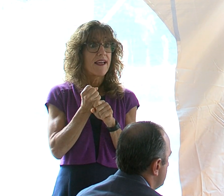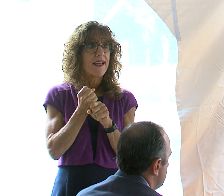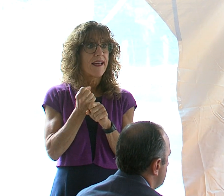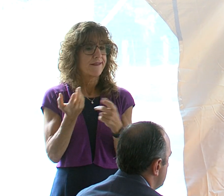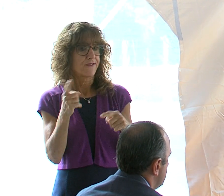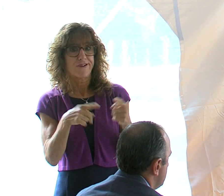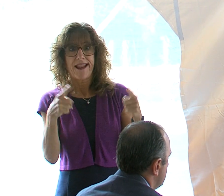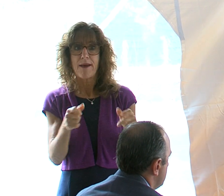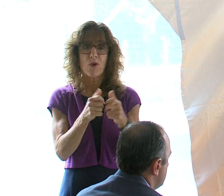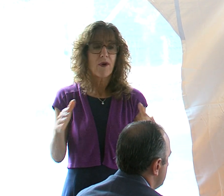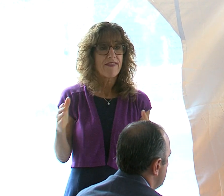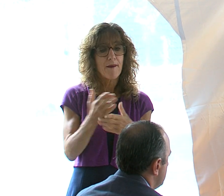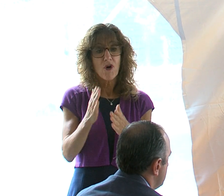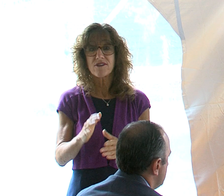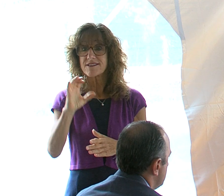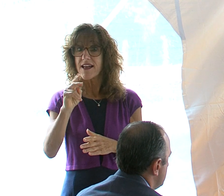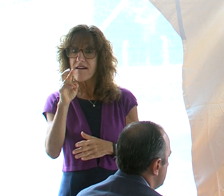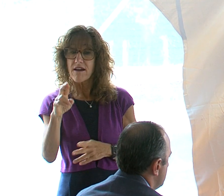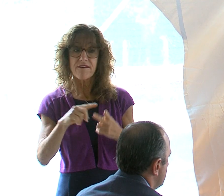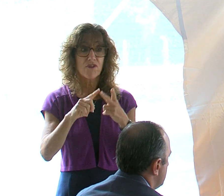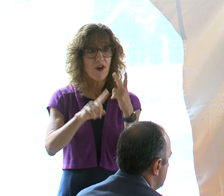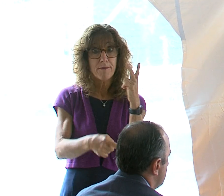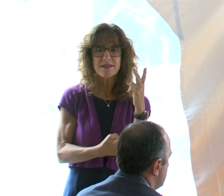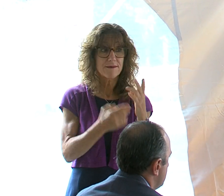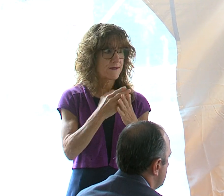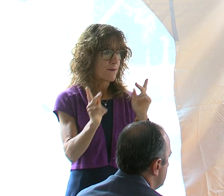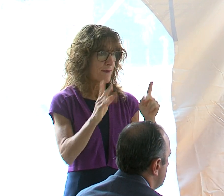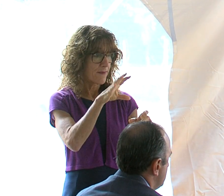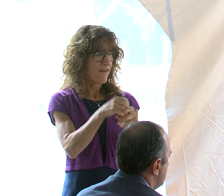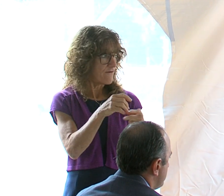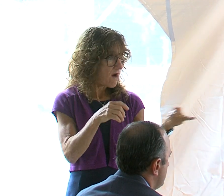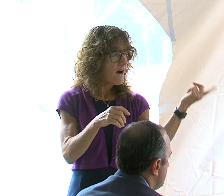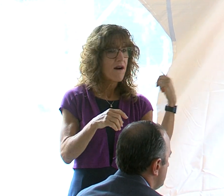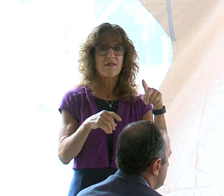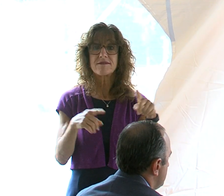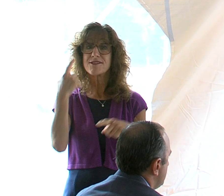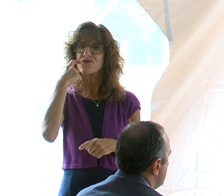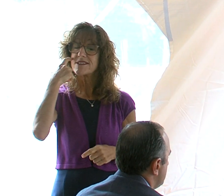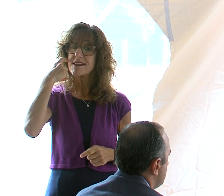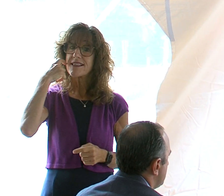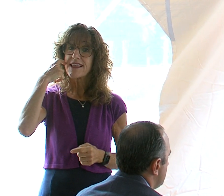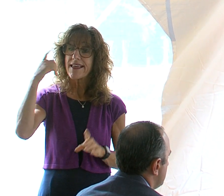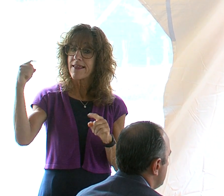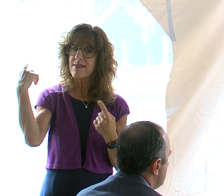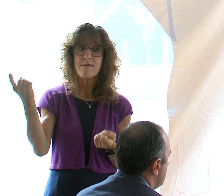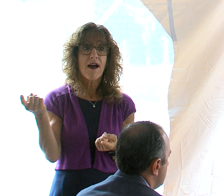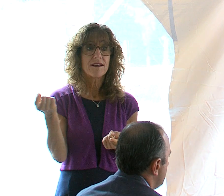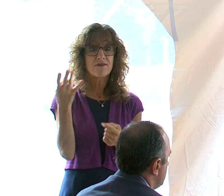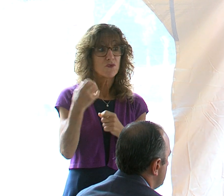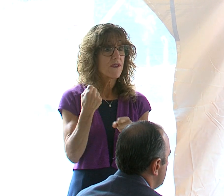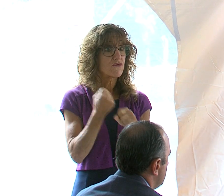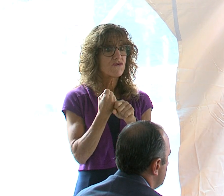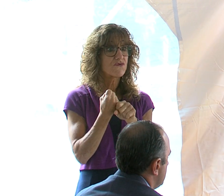be done without partners like Conifer, Episcopal, and so many folks involved. Just recently, in the past couple of